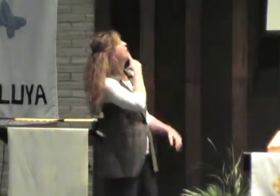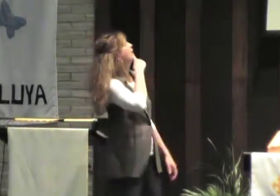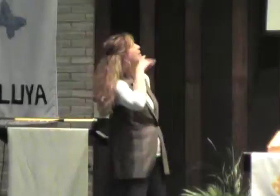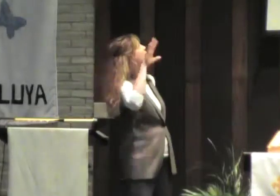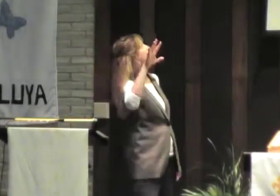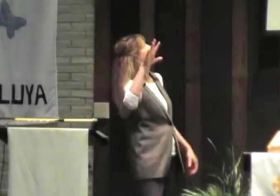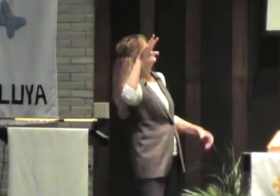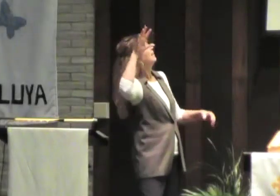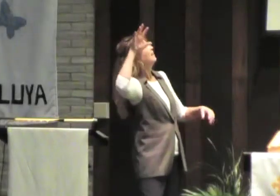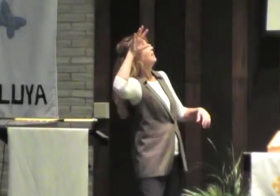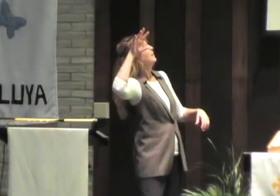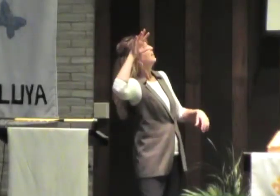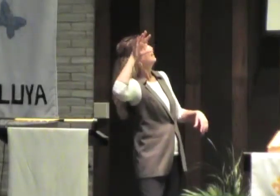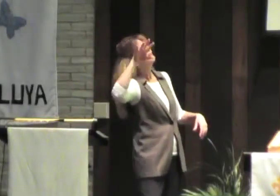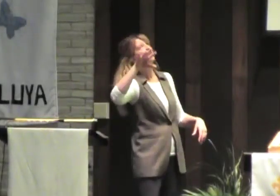So I want you to read this scripture.